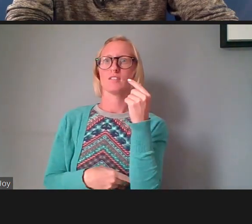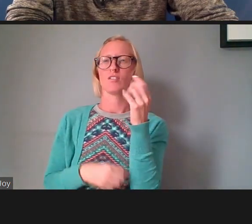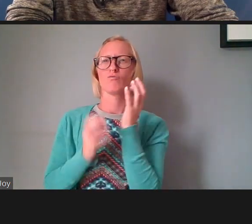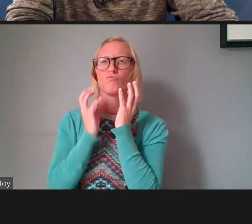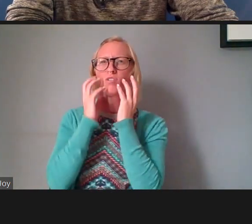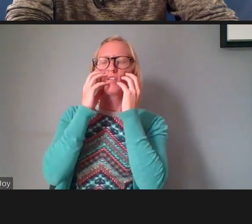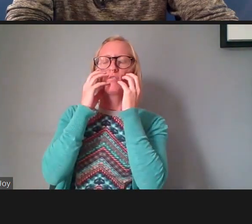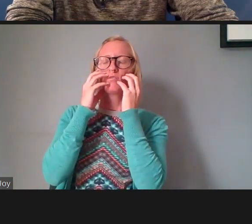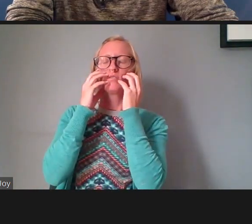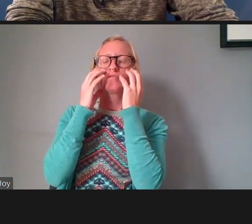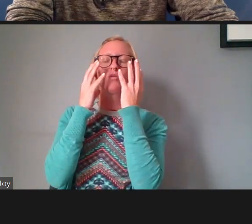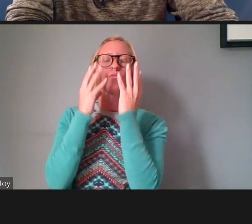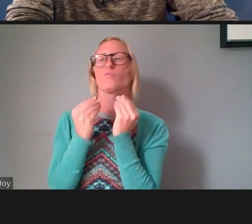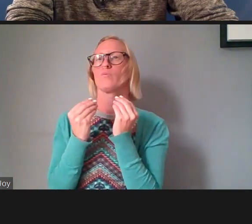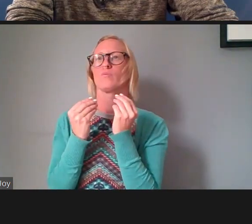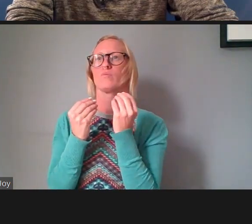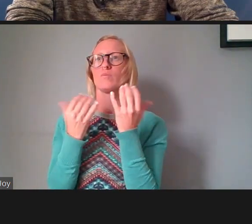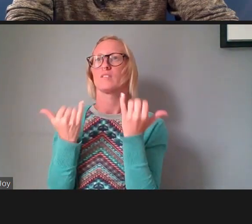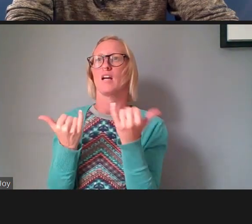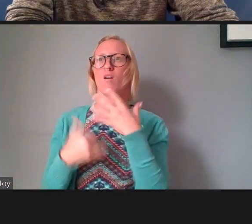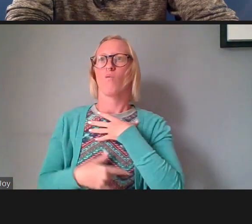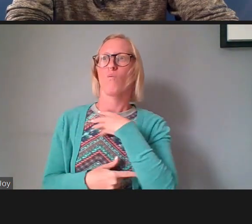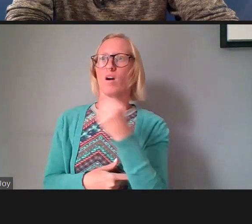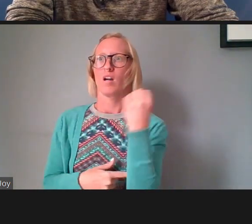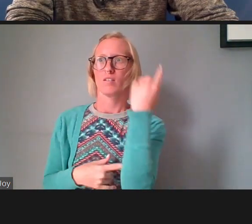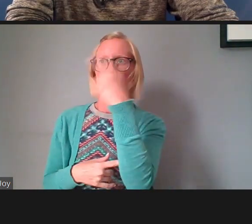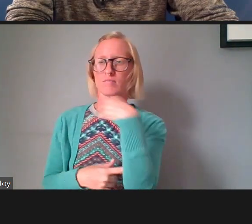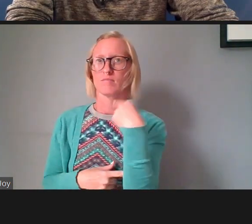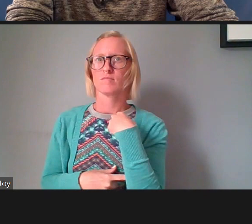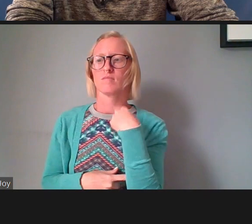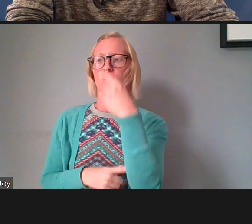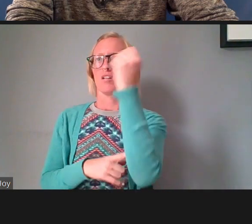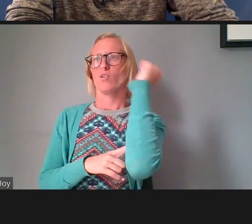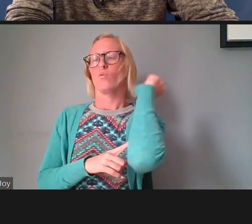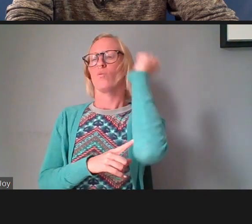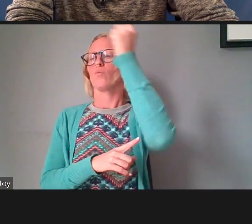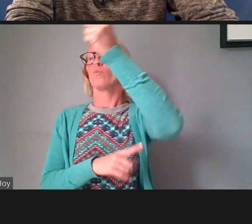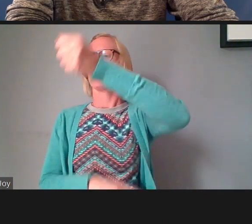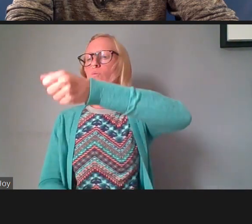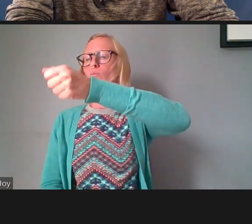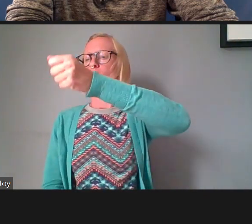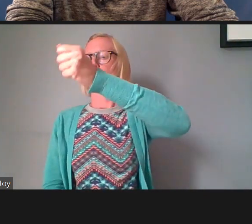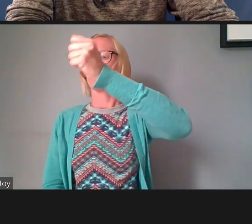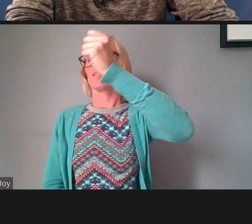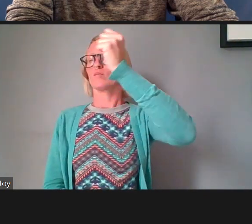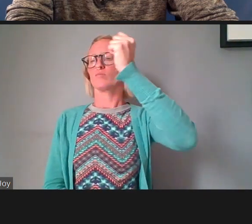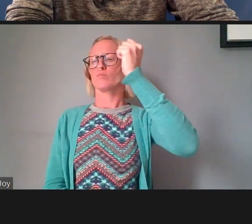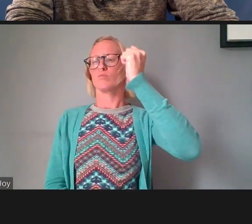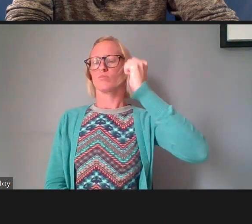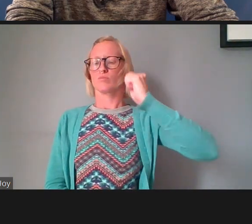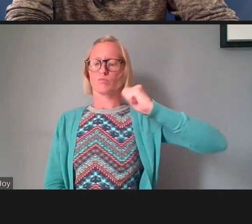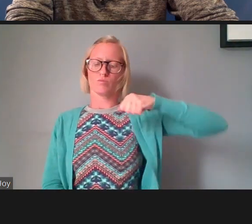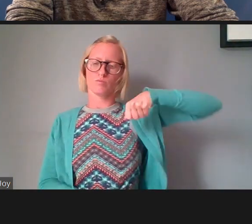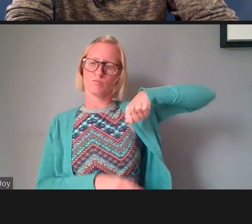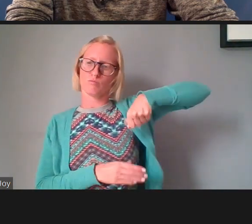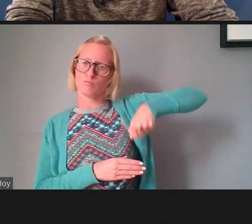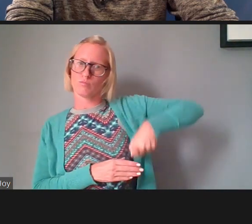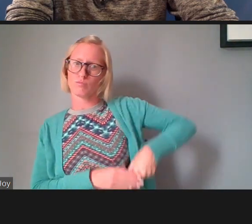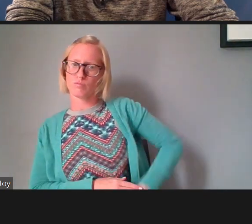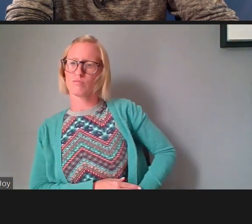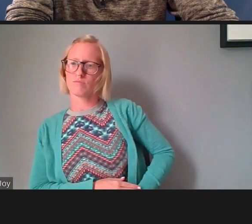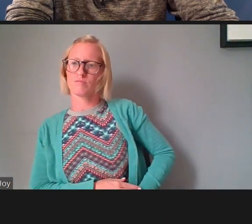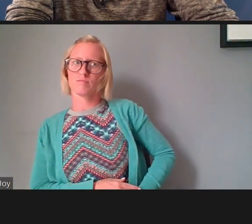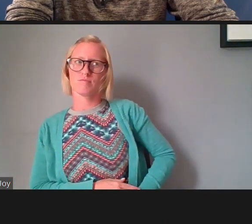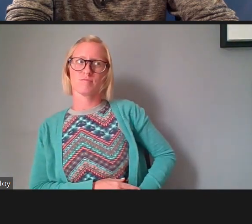He noticed that he still held the knife aloft and brought his arm down, replacing the blade in the sheath. Then they all